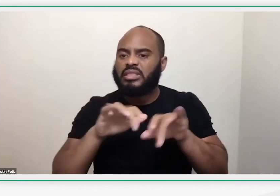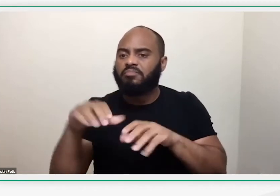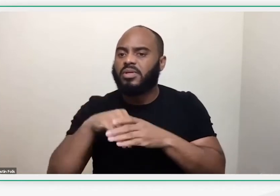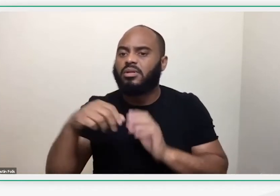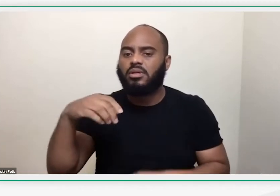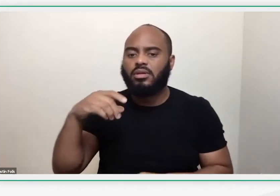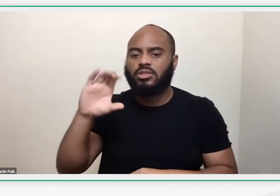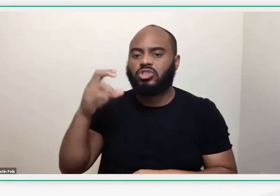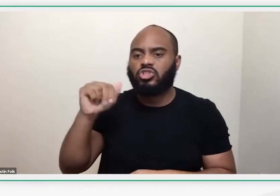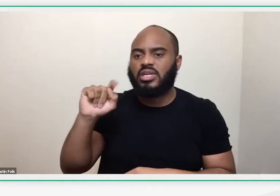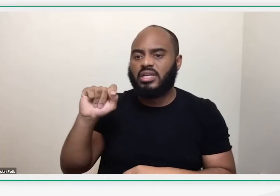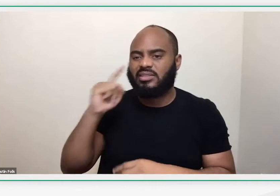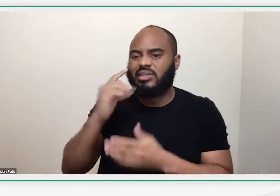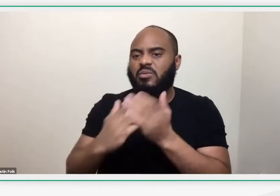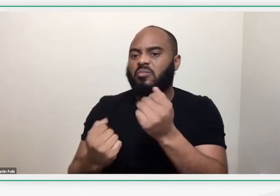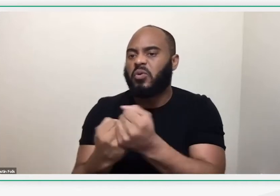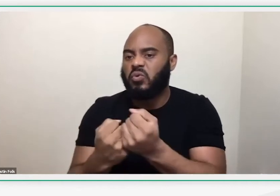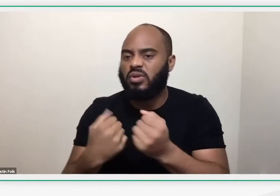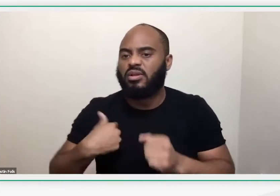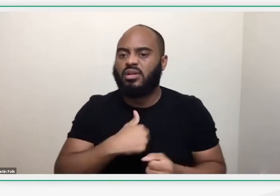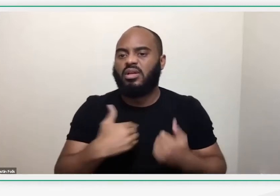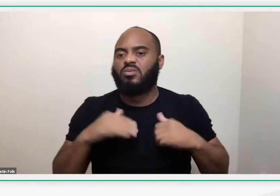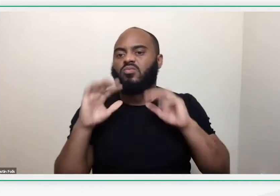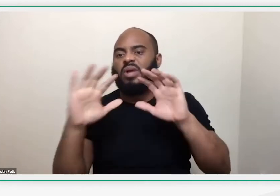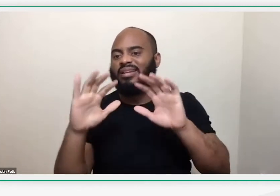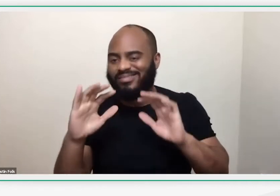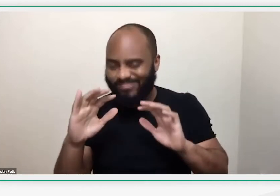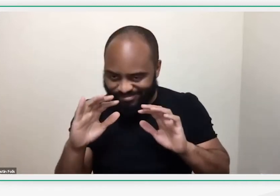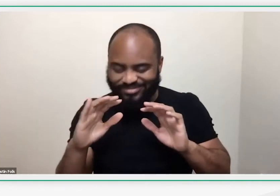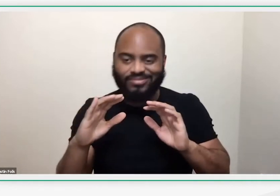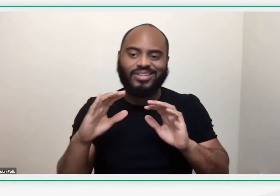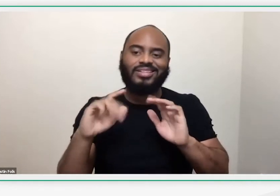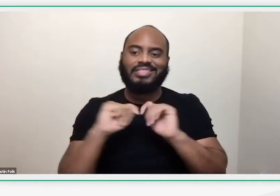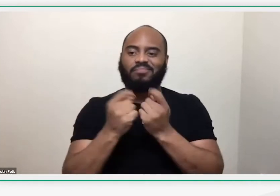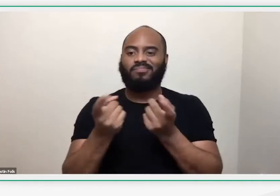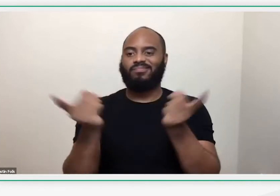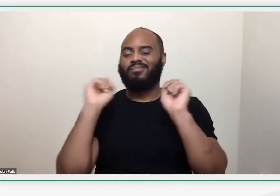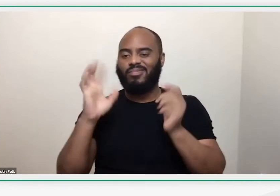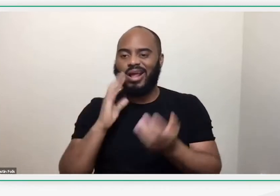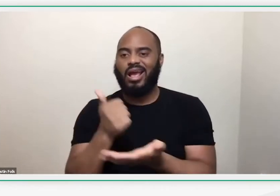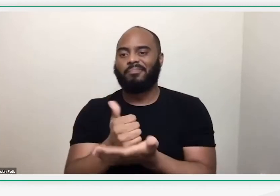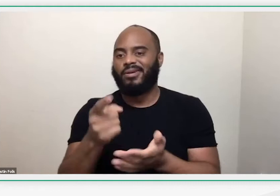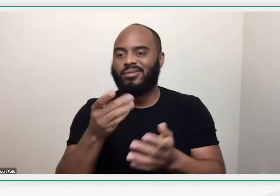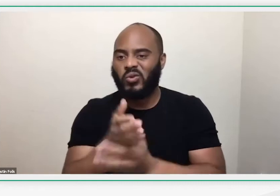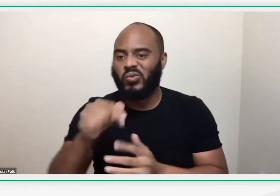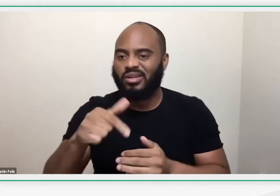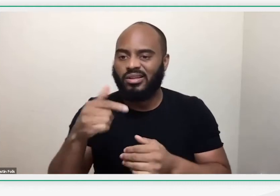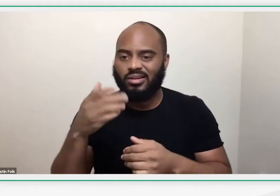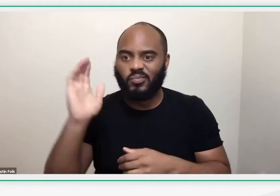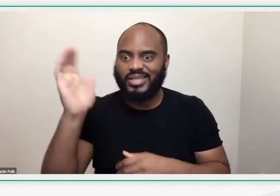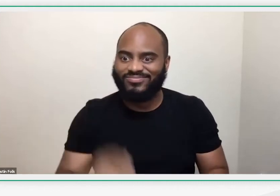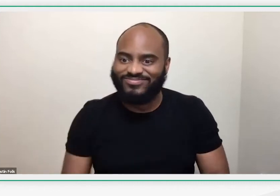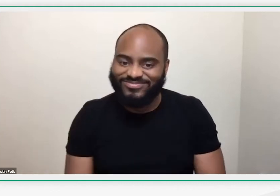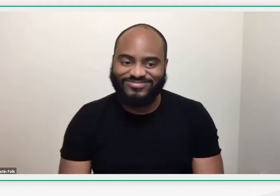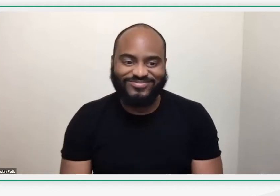If you experience any technical issues or difficulties, go ahead and type into the chat box. We have a great team surrounding